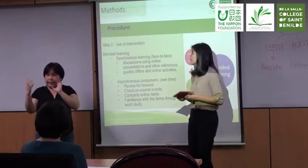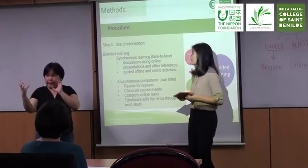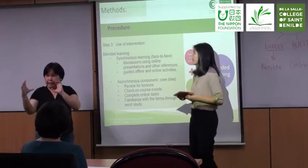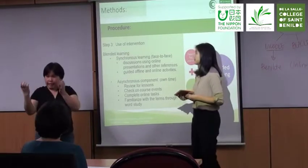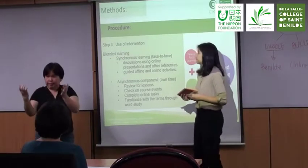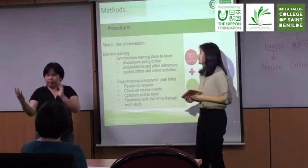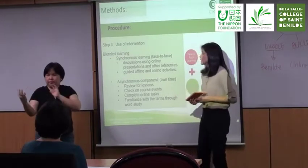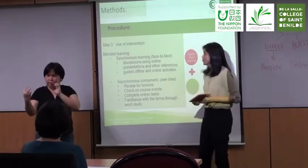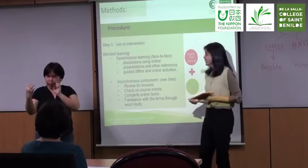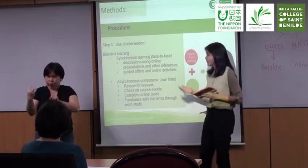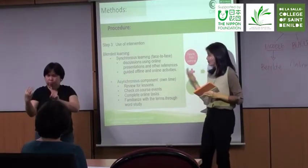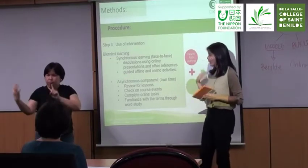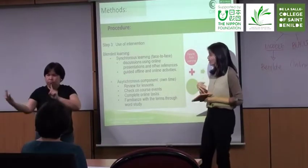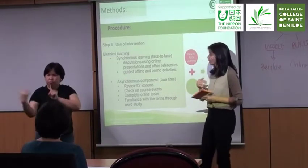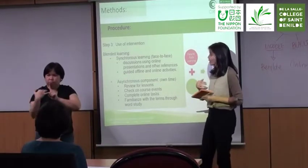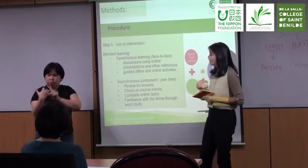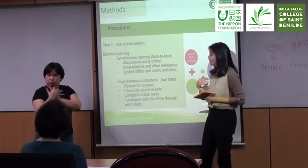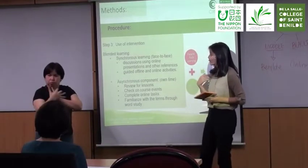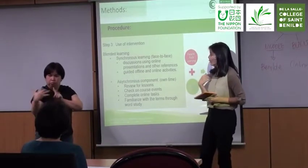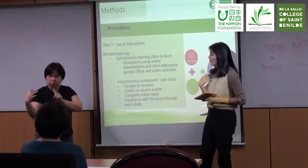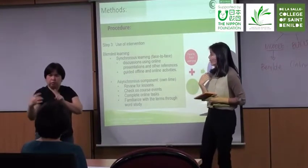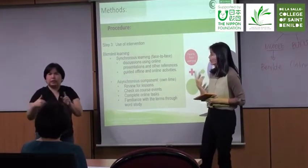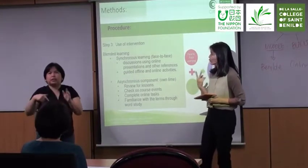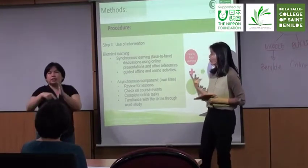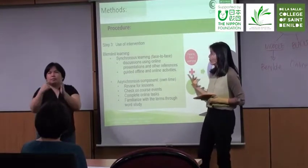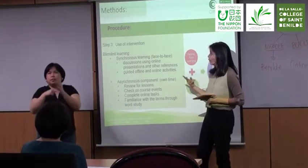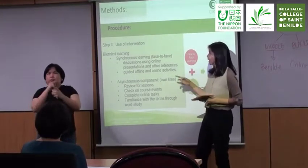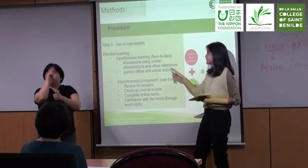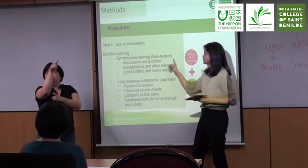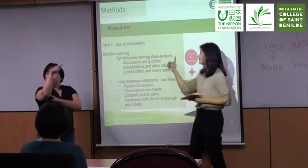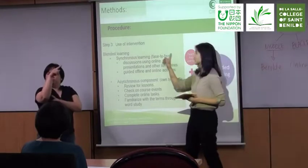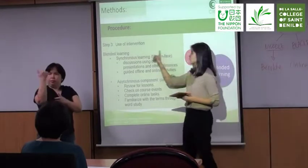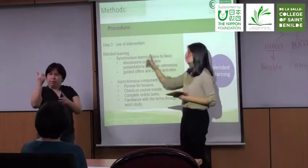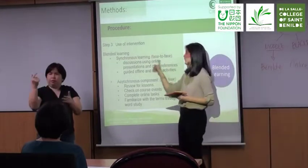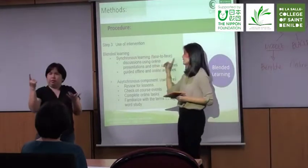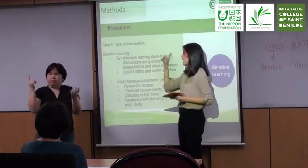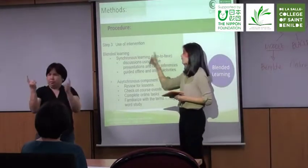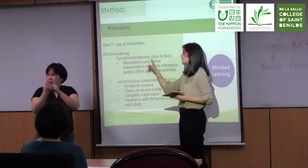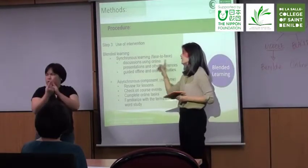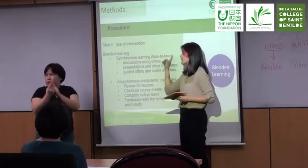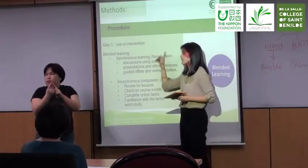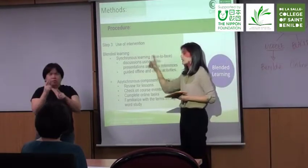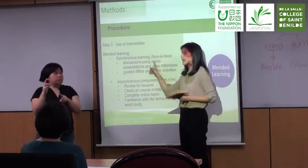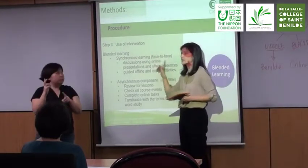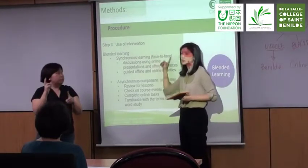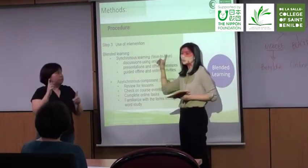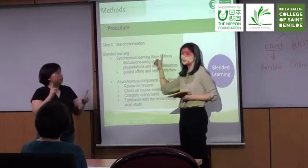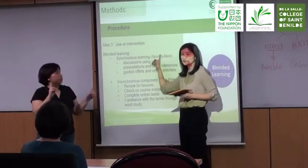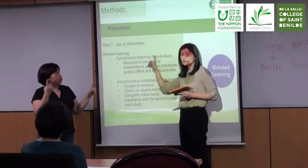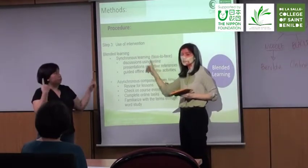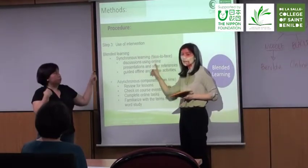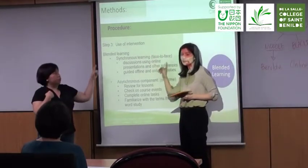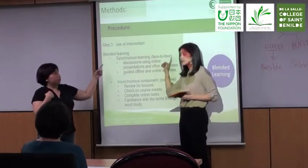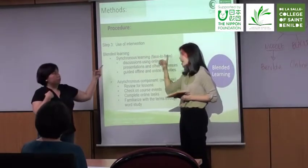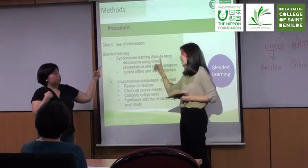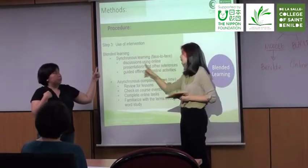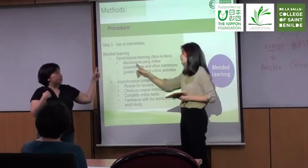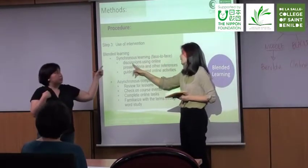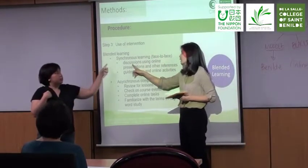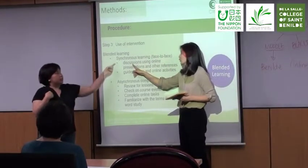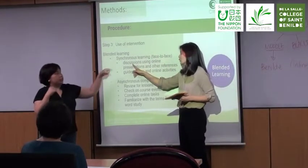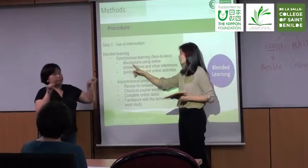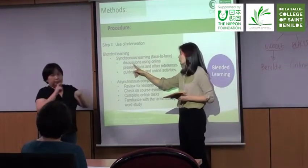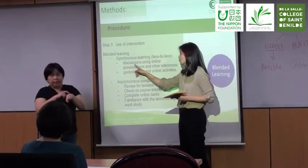learning. So when say blended learning, we have two components. Yung face-to-face namin inside the classroom, we still meet every